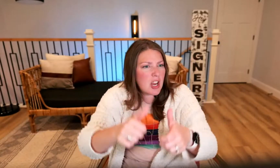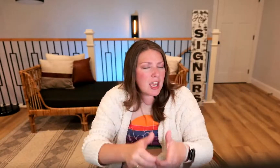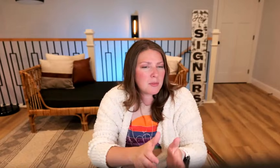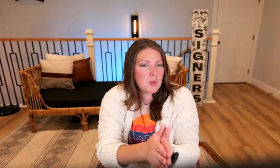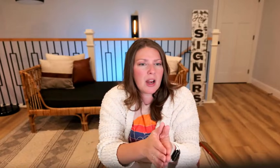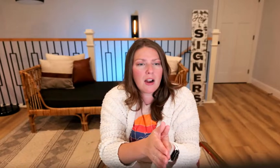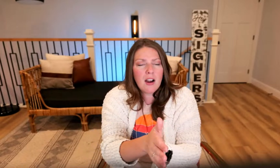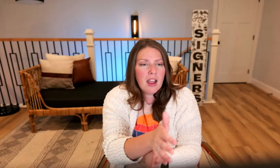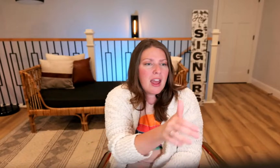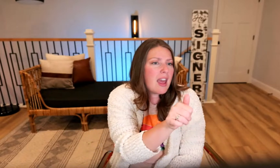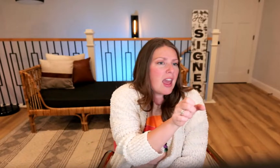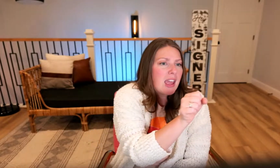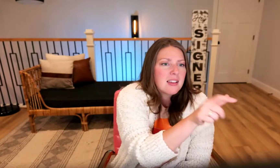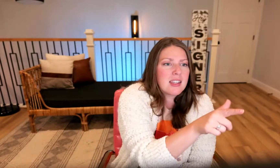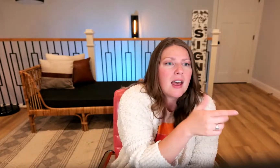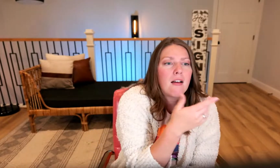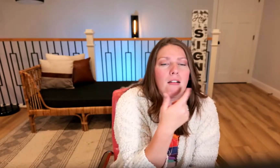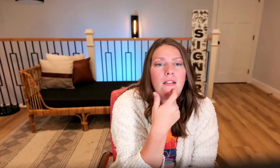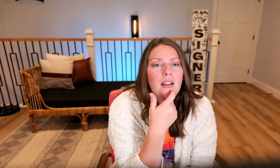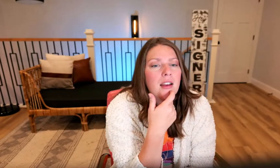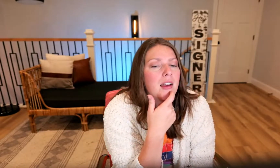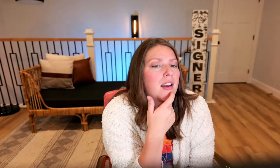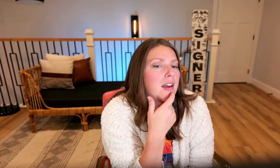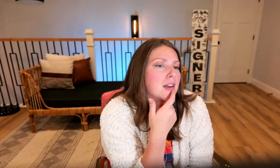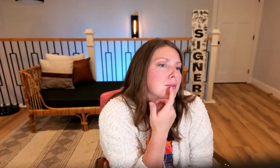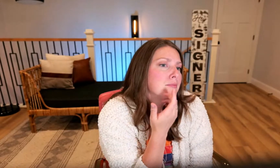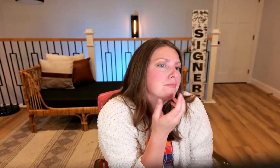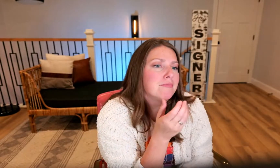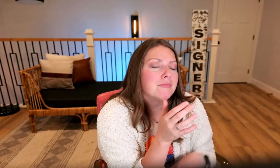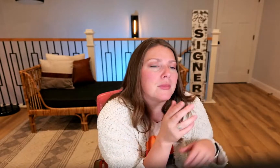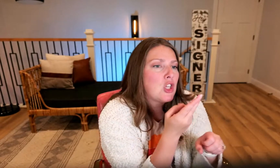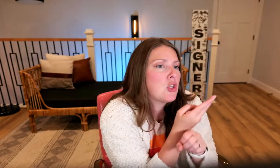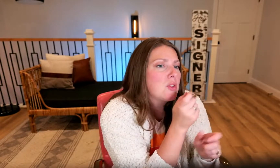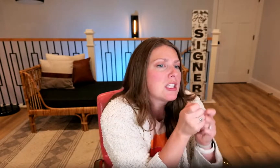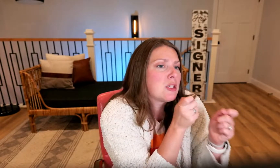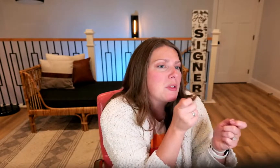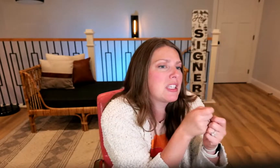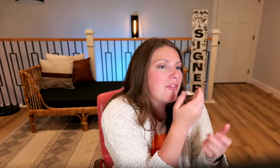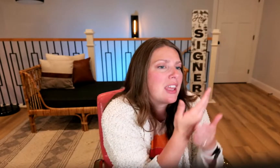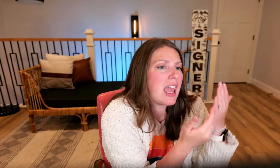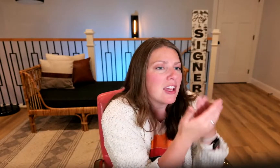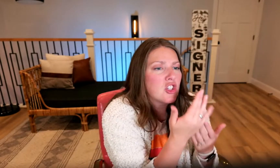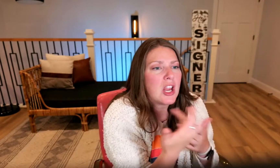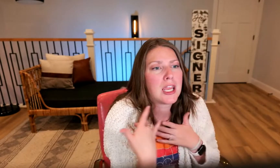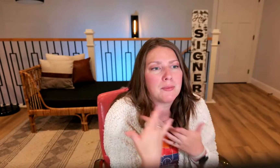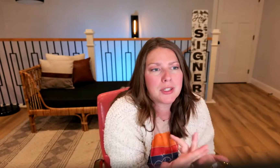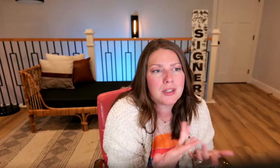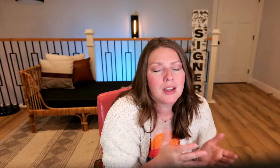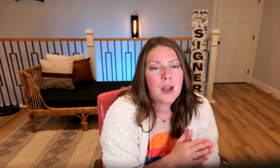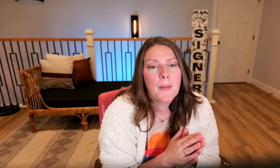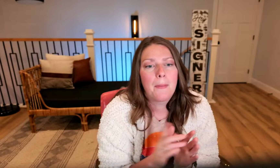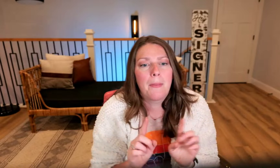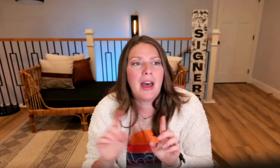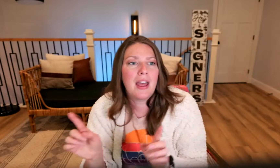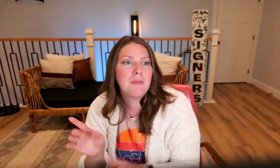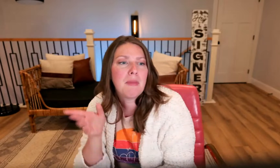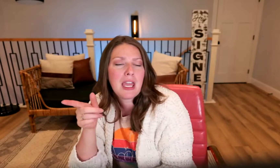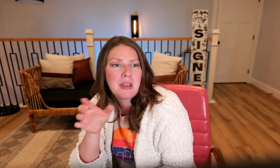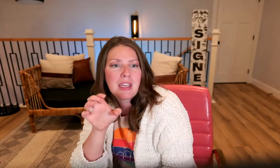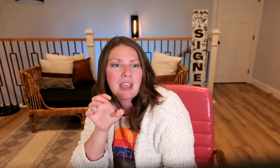shapes where ASL uses specific hand shapes, but maybe